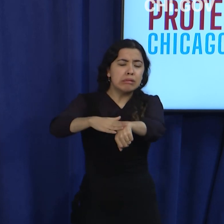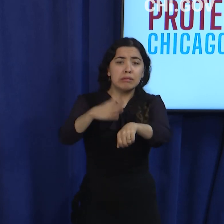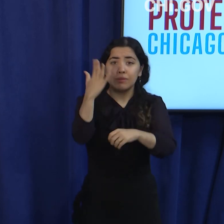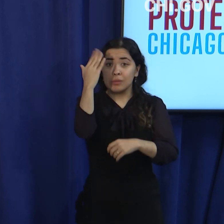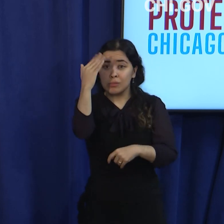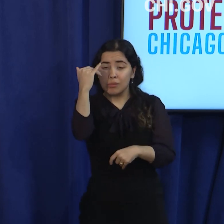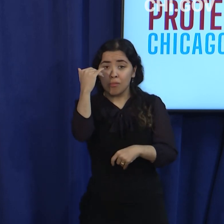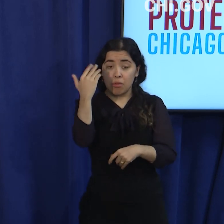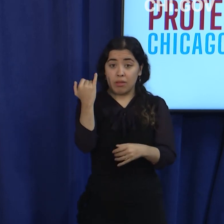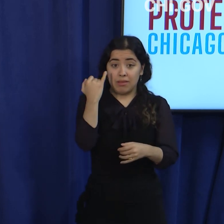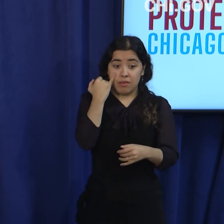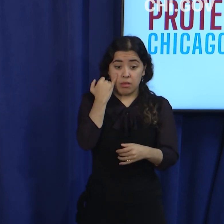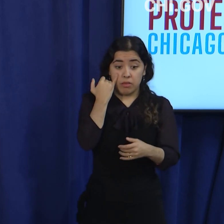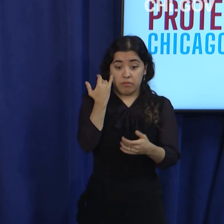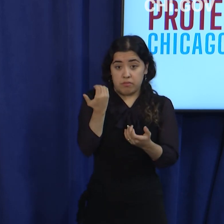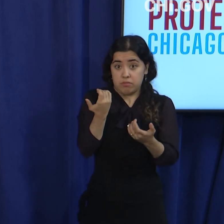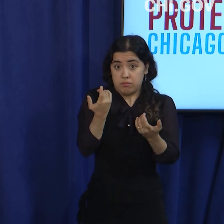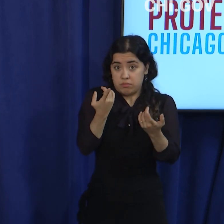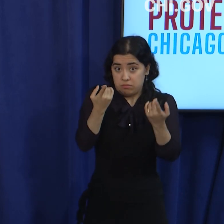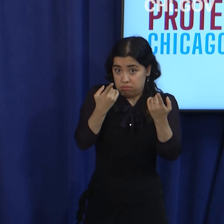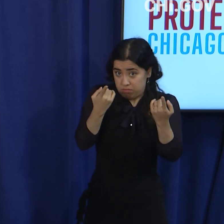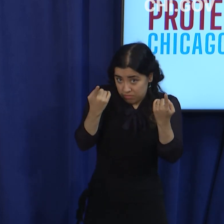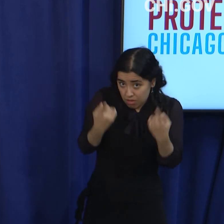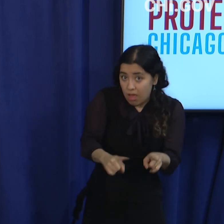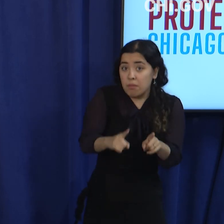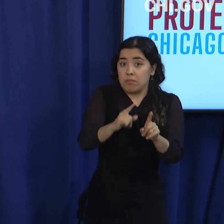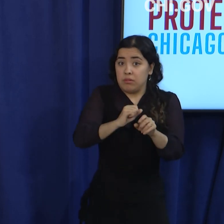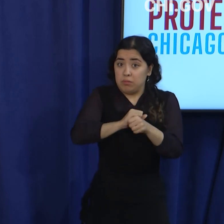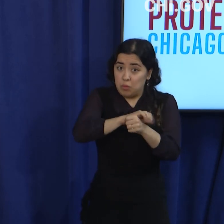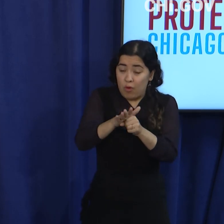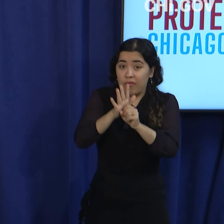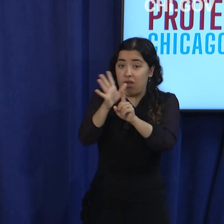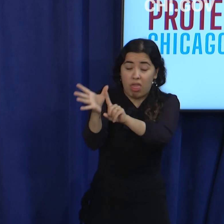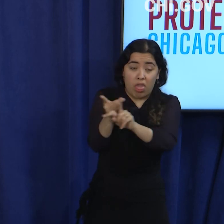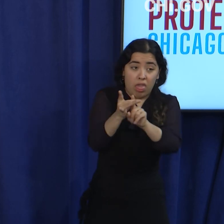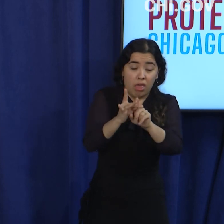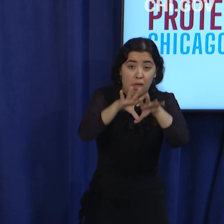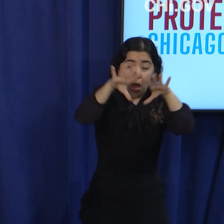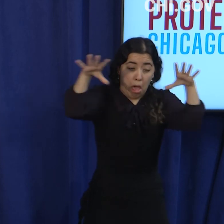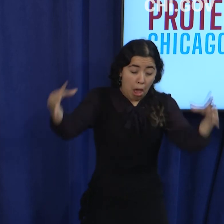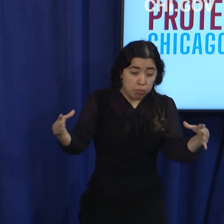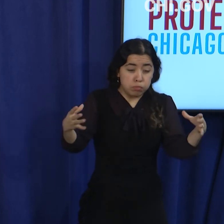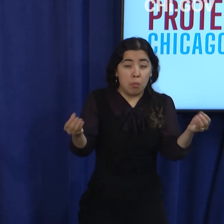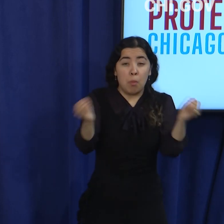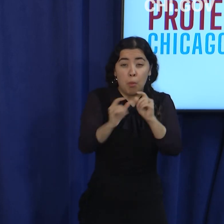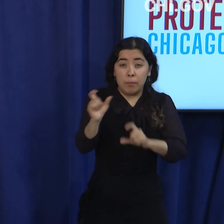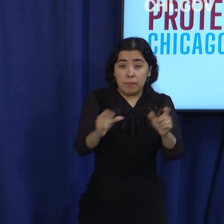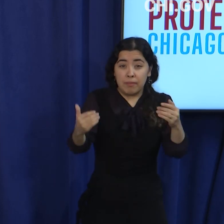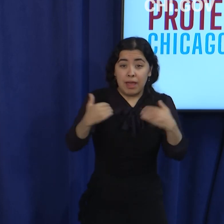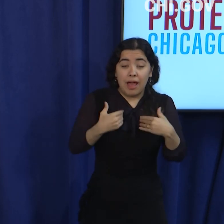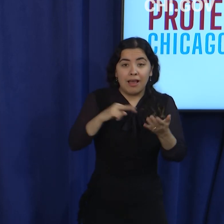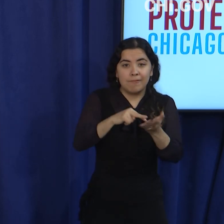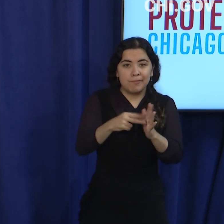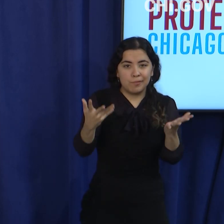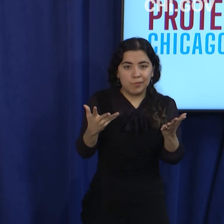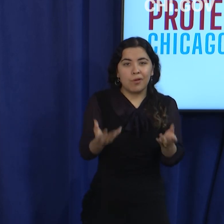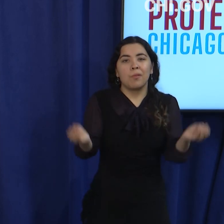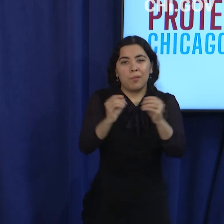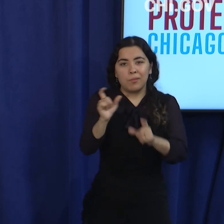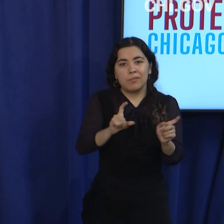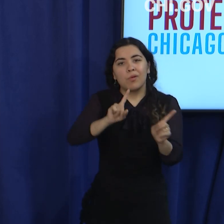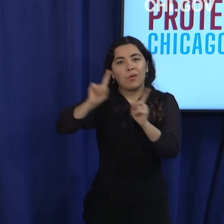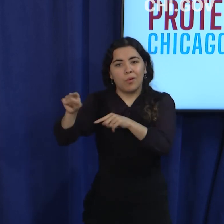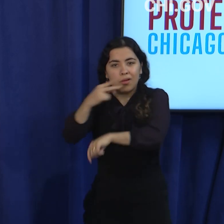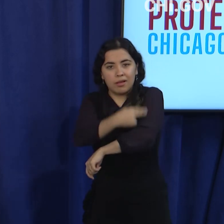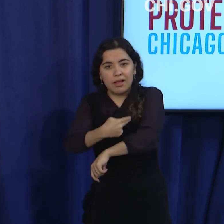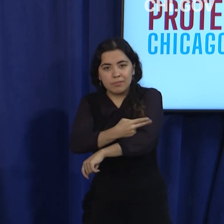in cases does lead, inevitably, to an unmitigated rise in hospitalizations, and then ICUs, and then deaths.